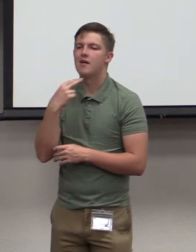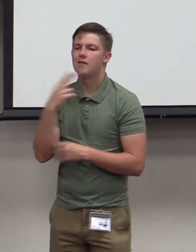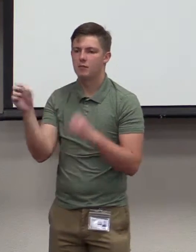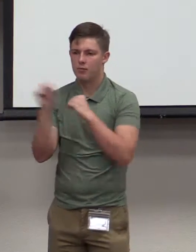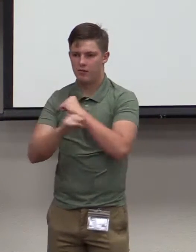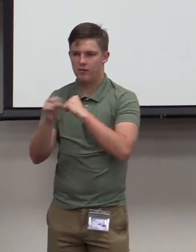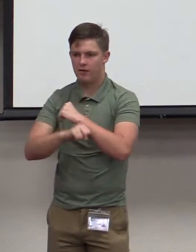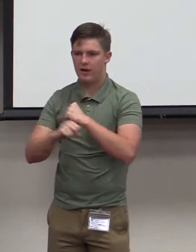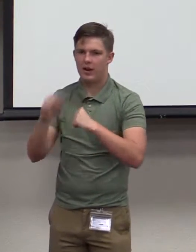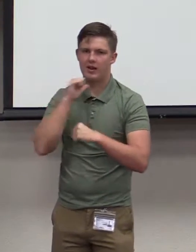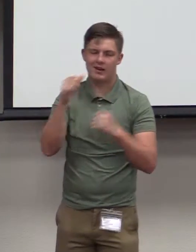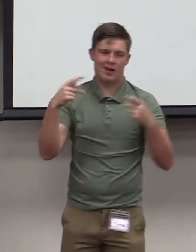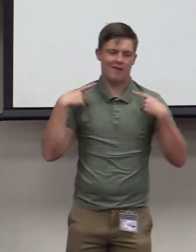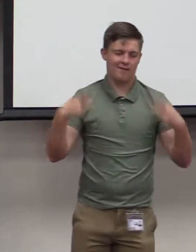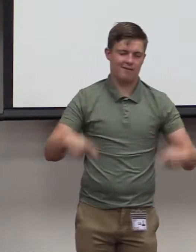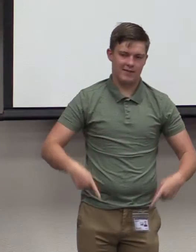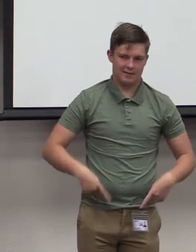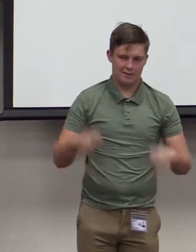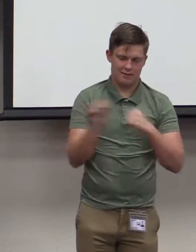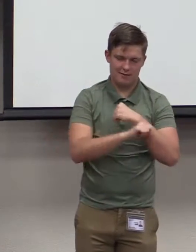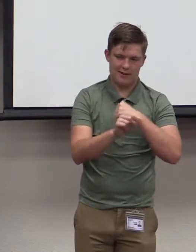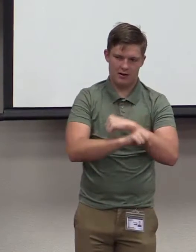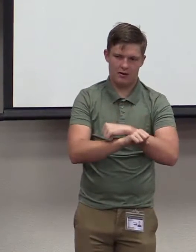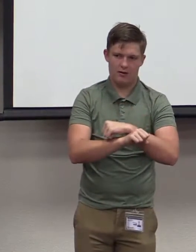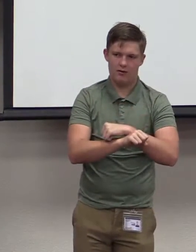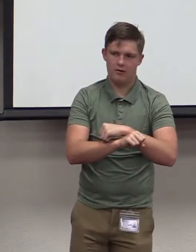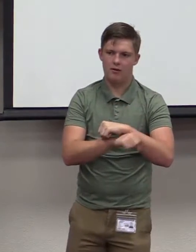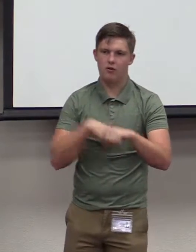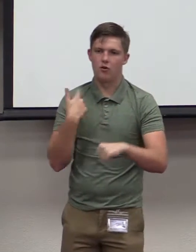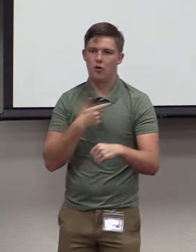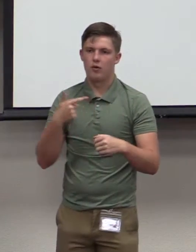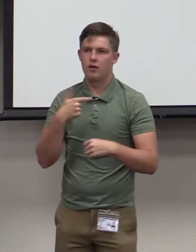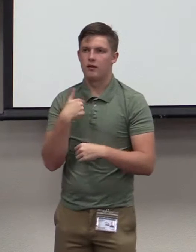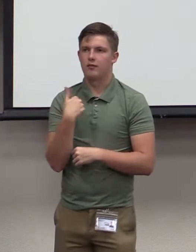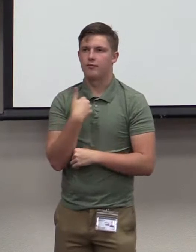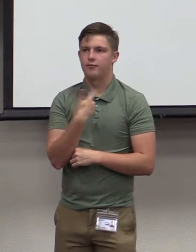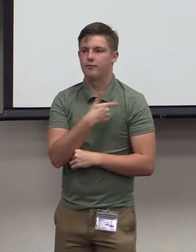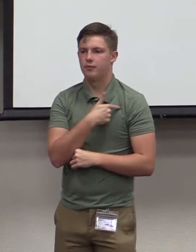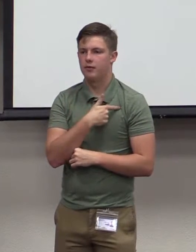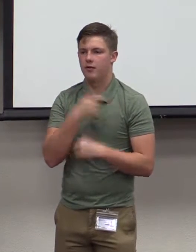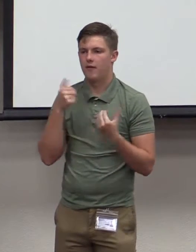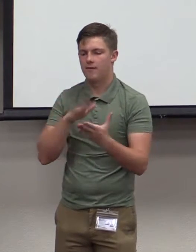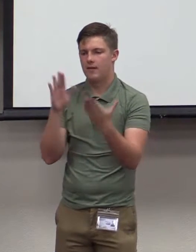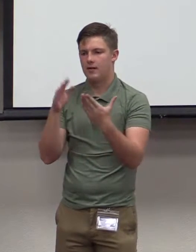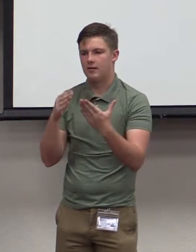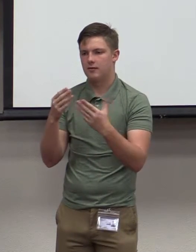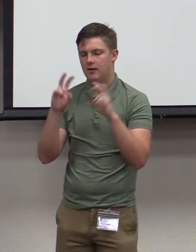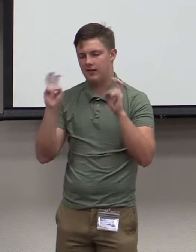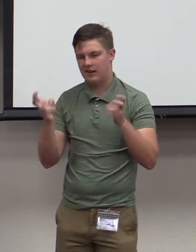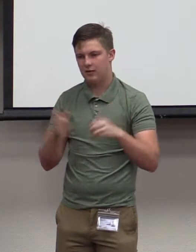the physical fight. And so we run into those issues.